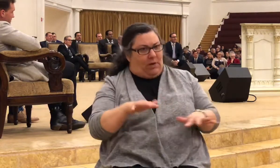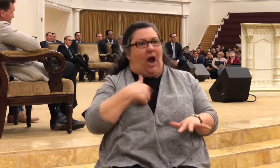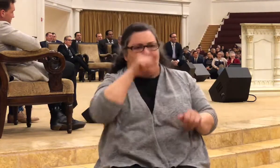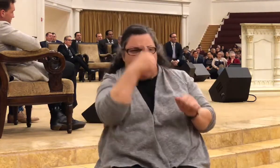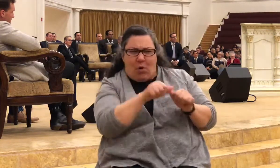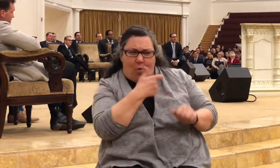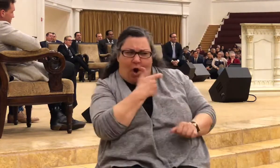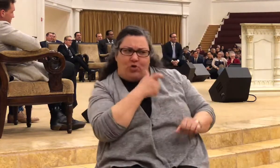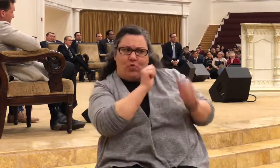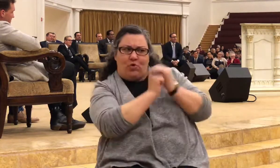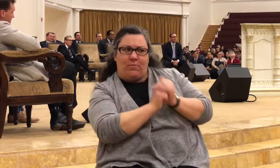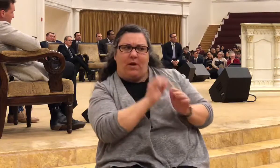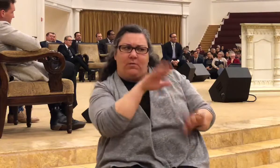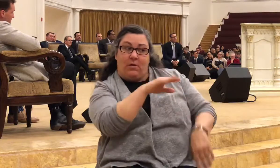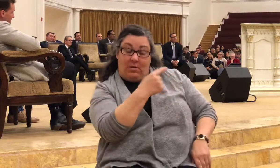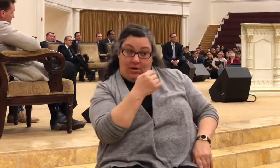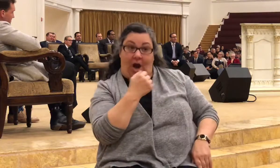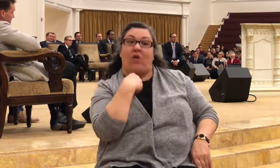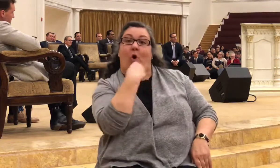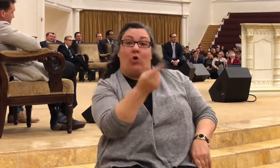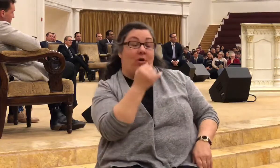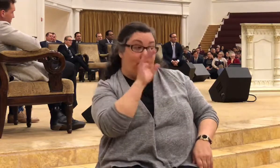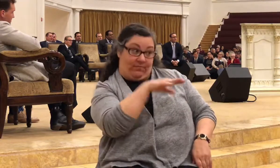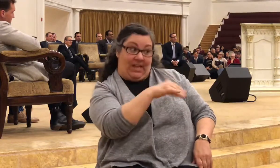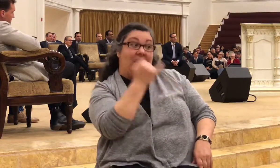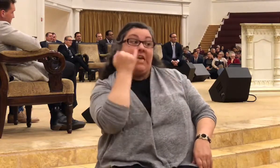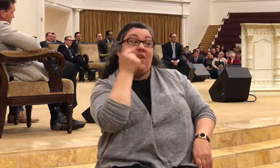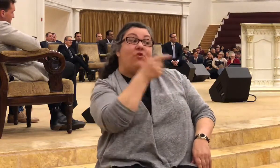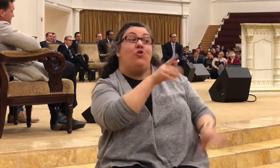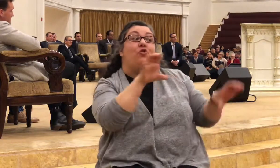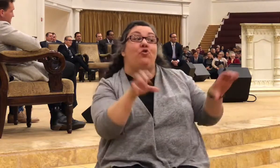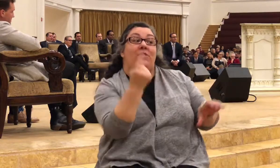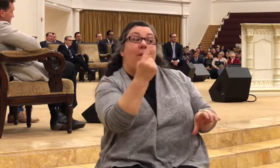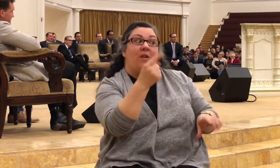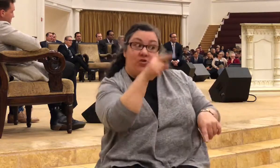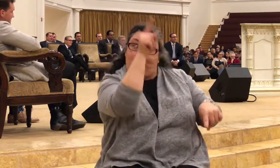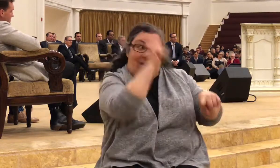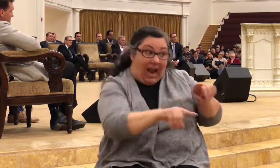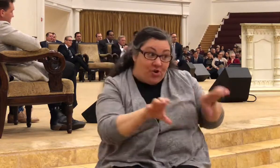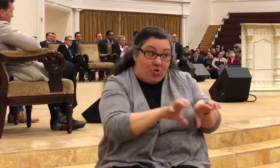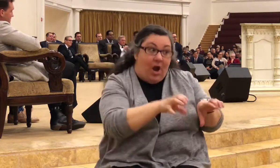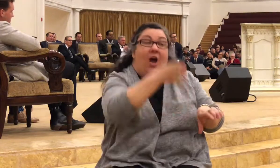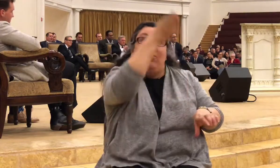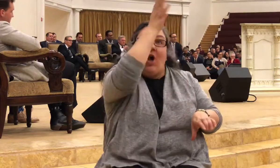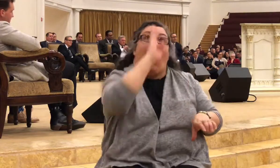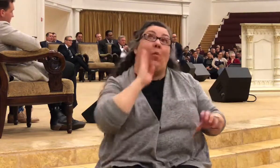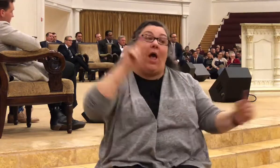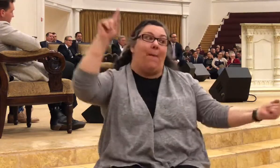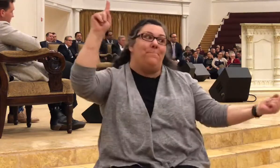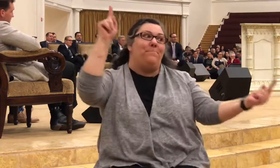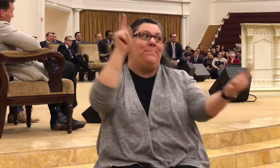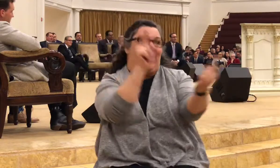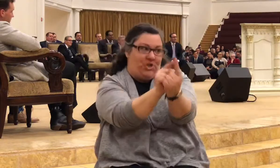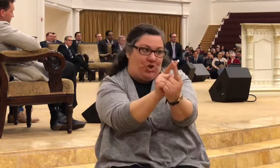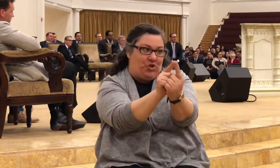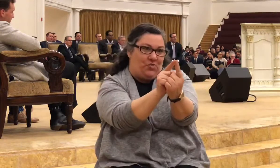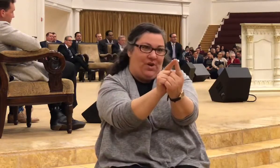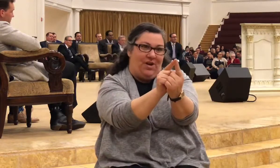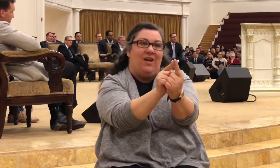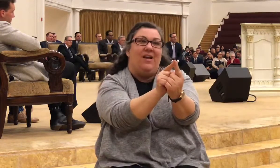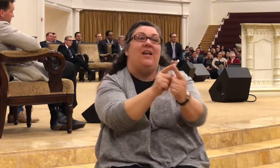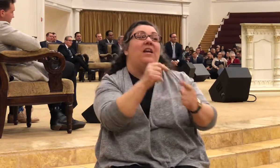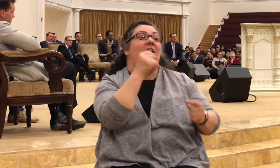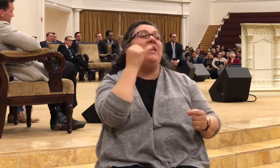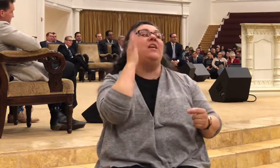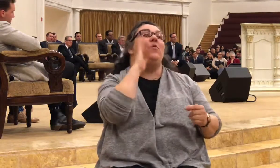worship. And I said, listen, if you begin to do something that you cannot do, God is going to meet you halfway. And as God meets you halfway, he's going to take